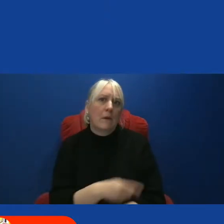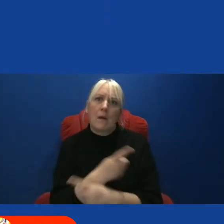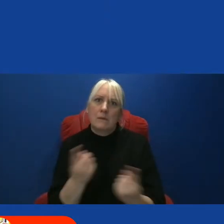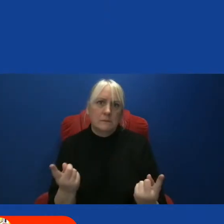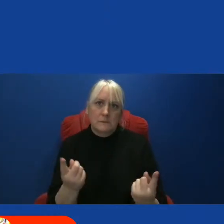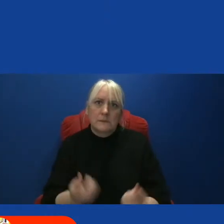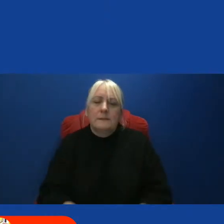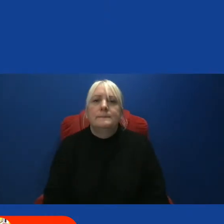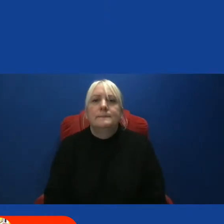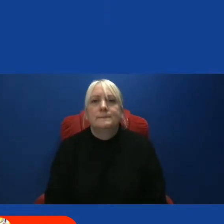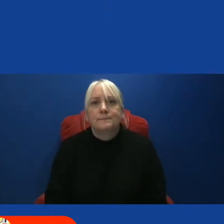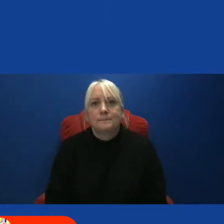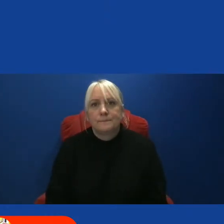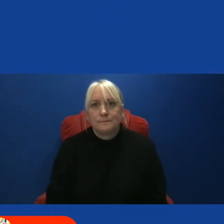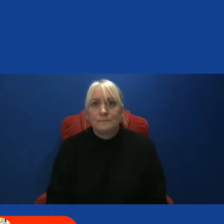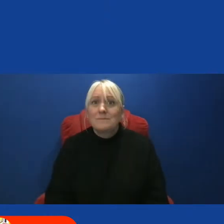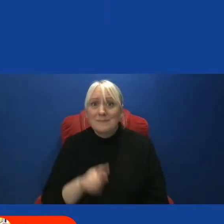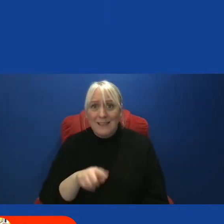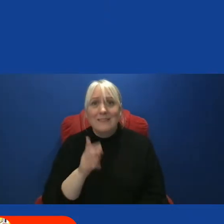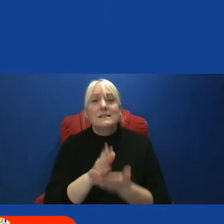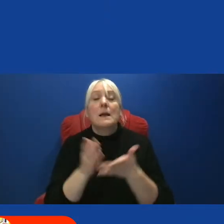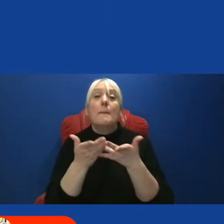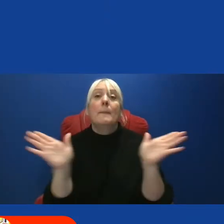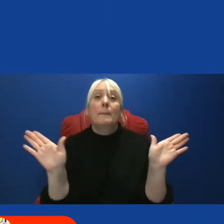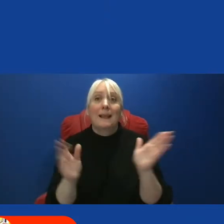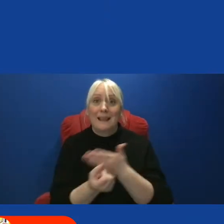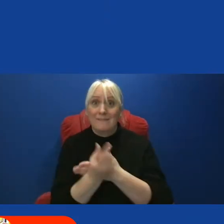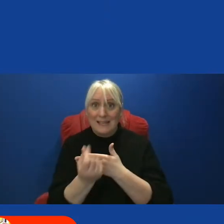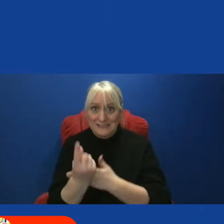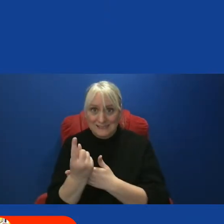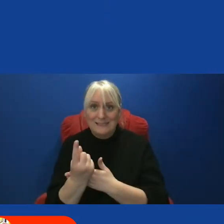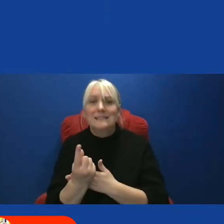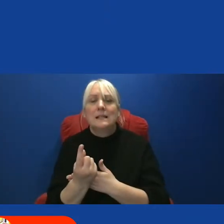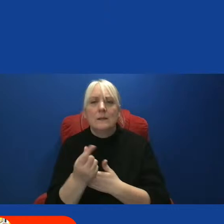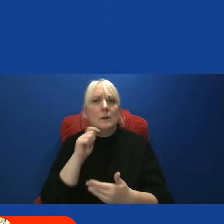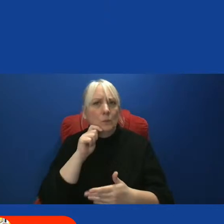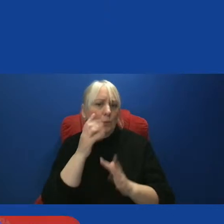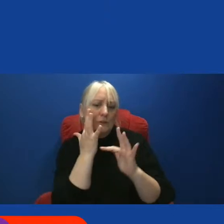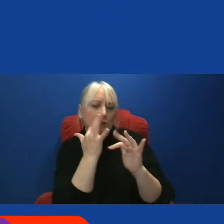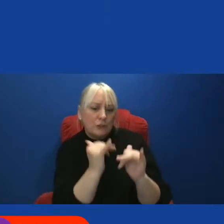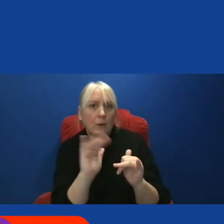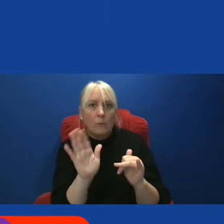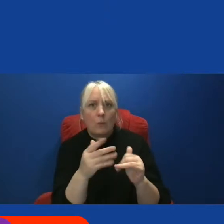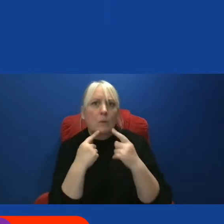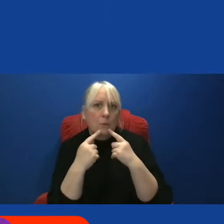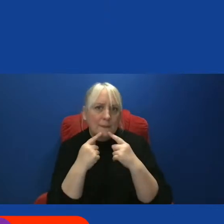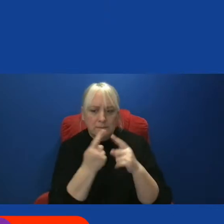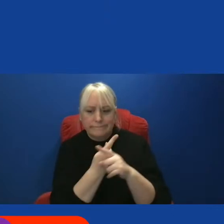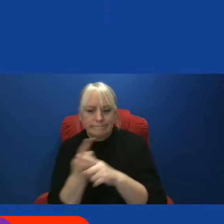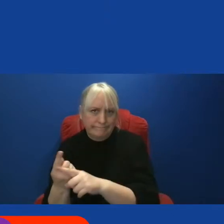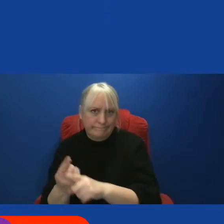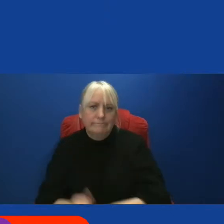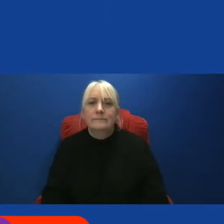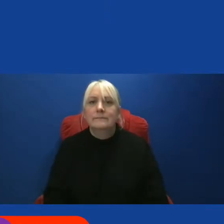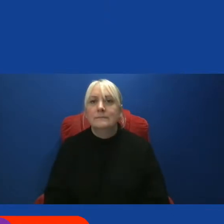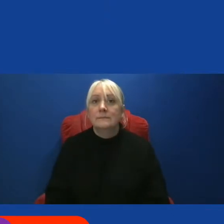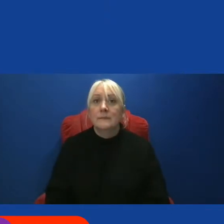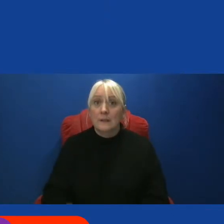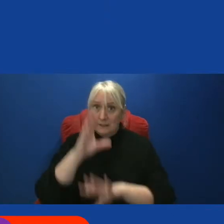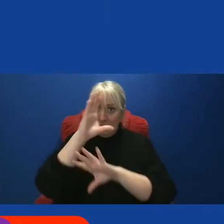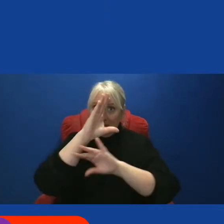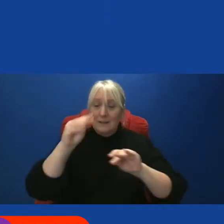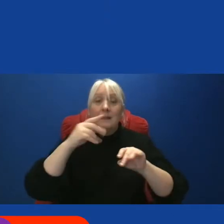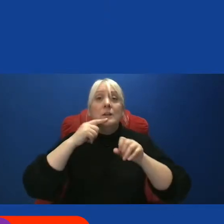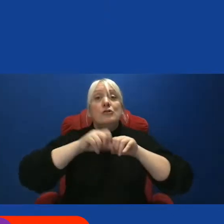on social media, because clearly this is a public event tonight, so we will be keeping an eye on that. And just to let people know that this is being